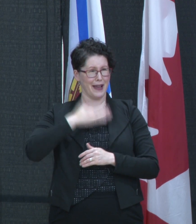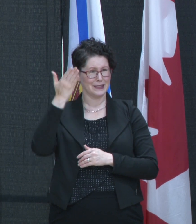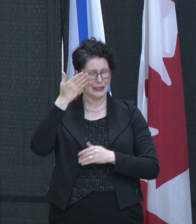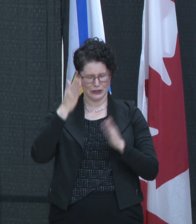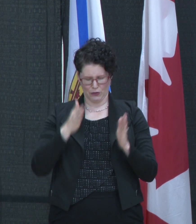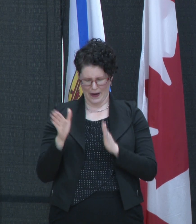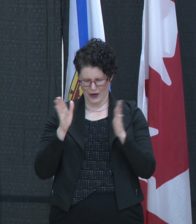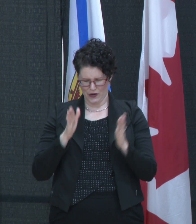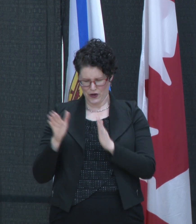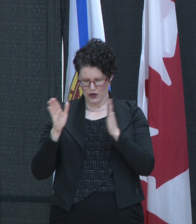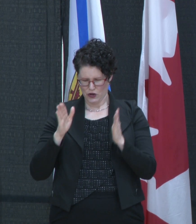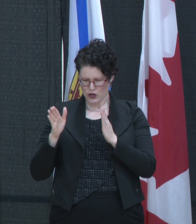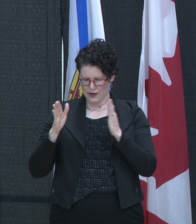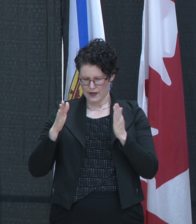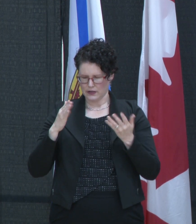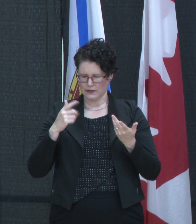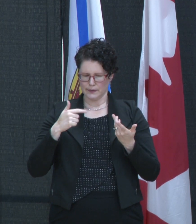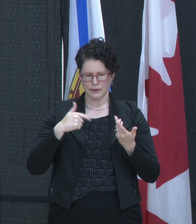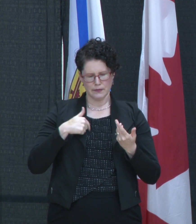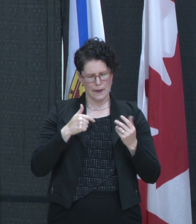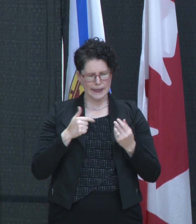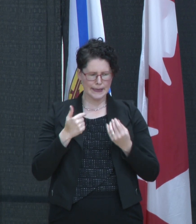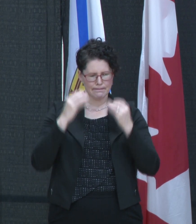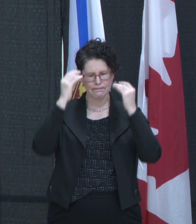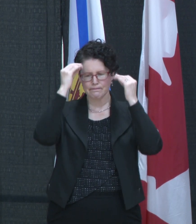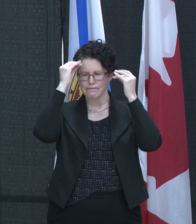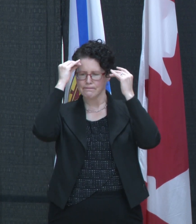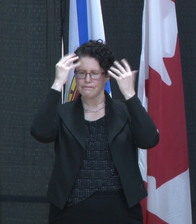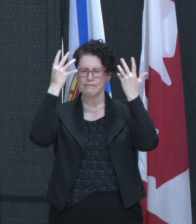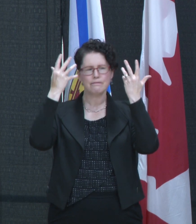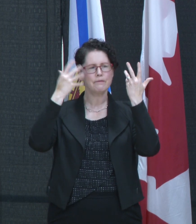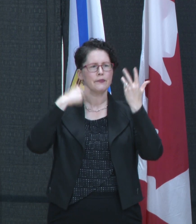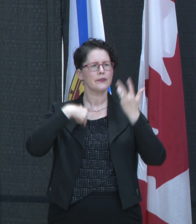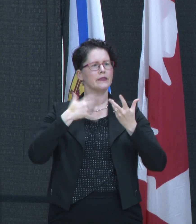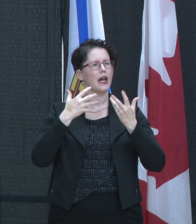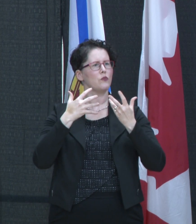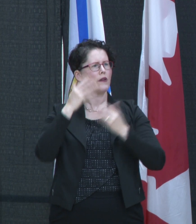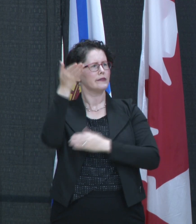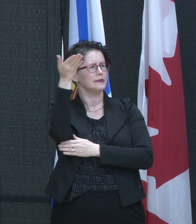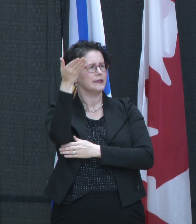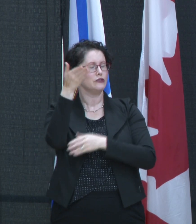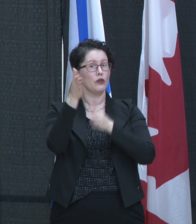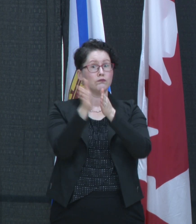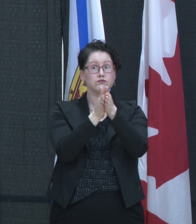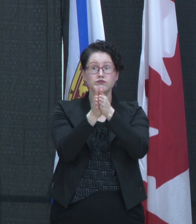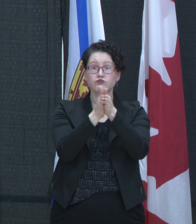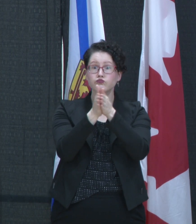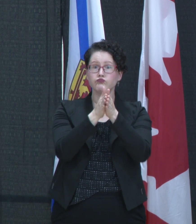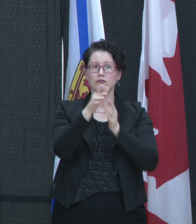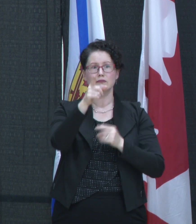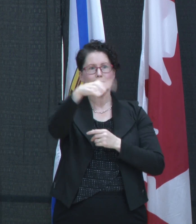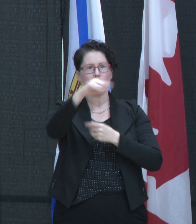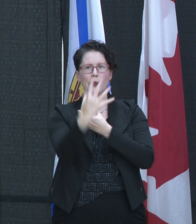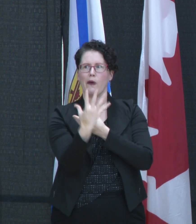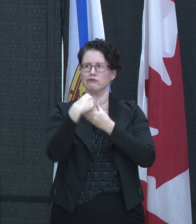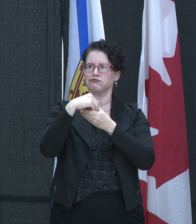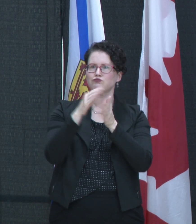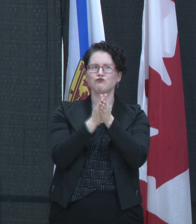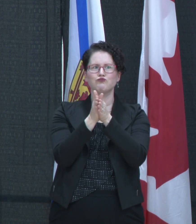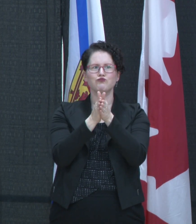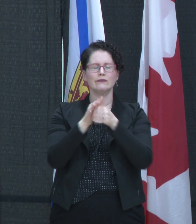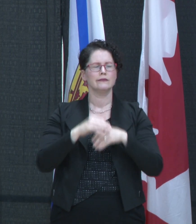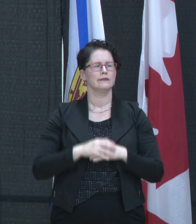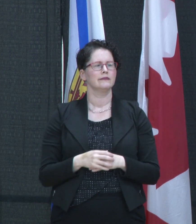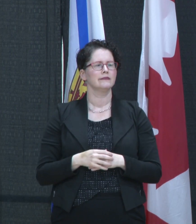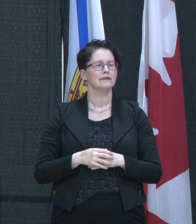really wanting to ensure that I prepared a speech that was compelling and engaging. So I sought the advice of